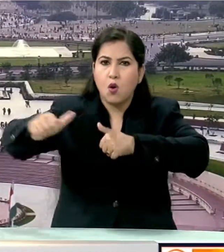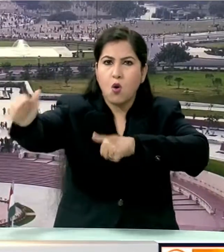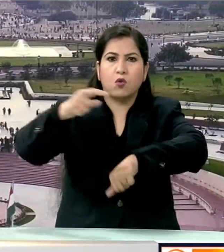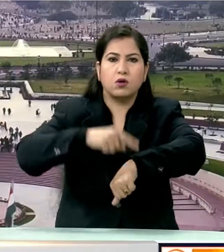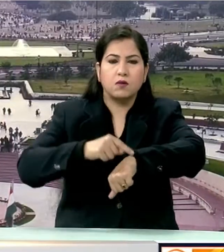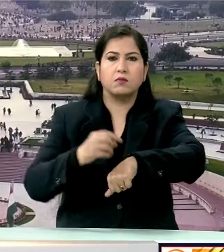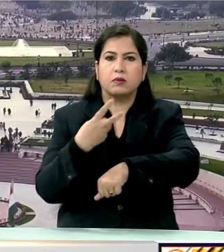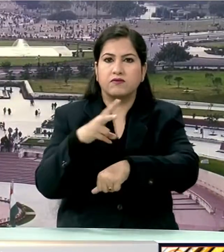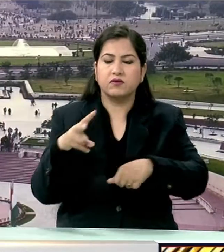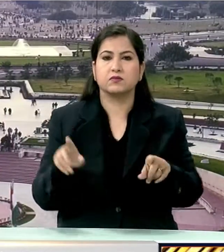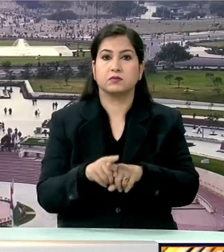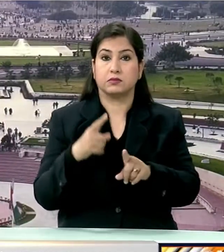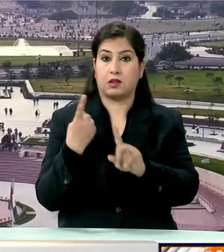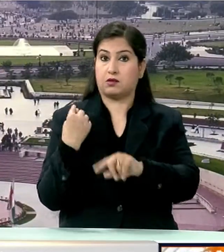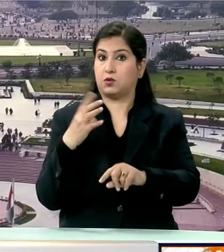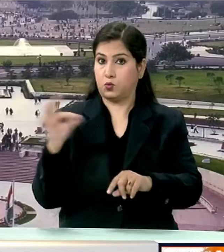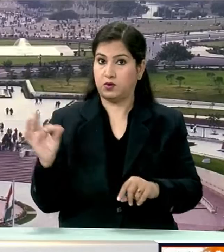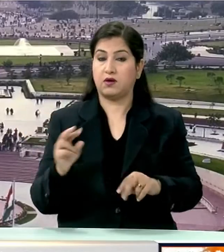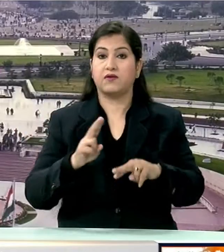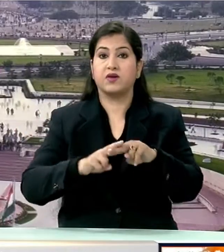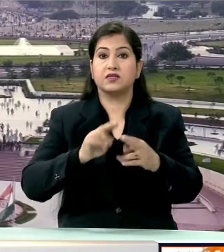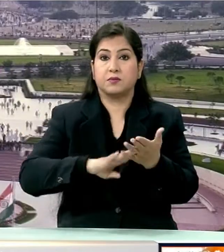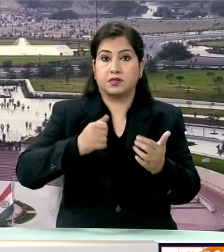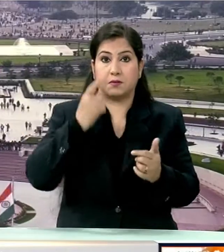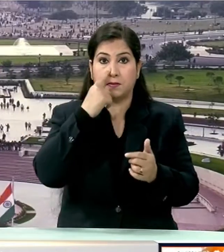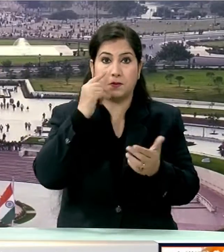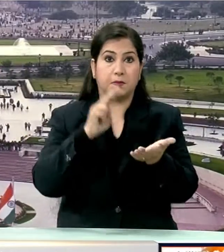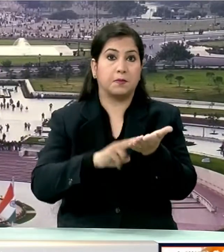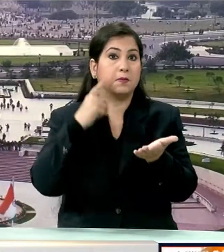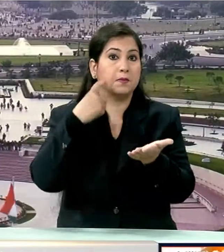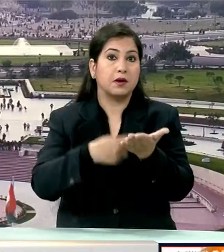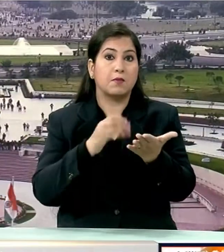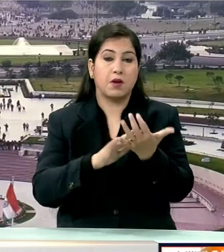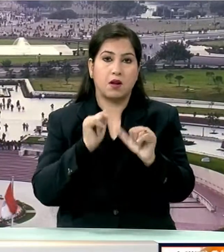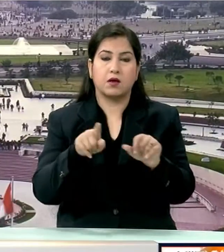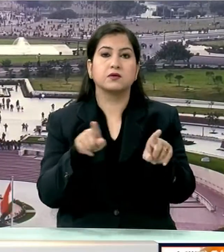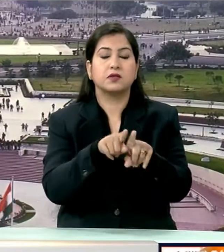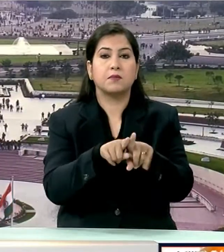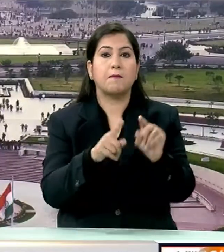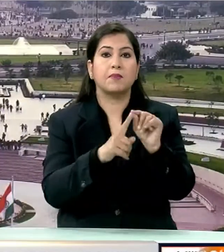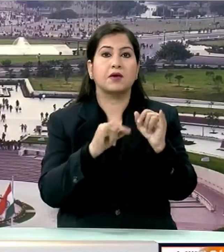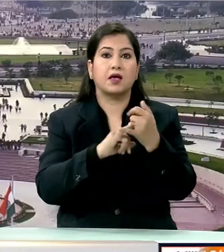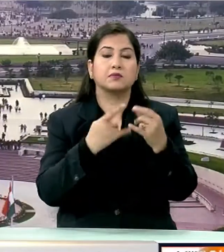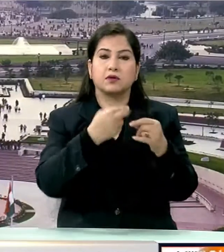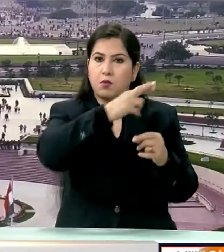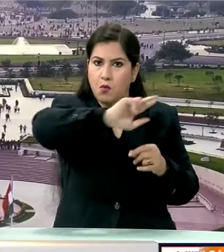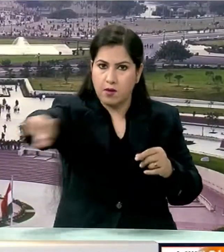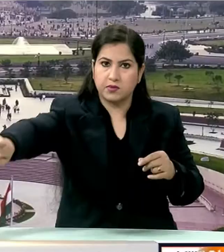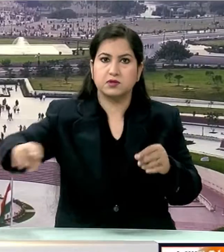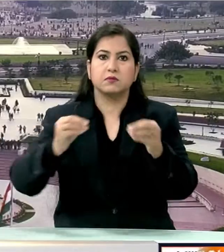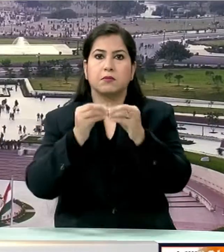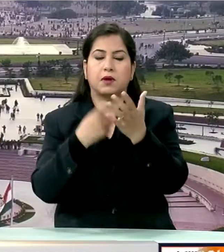repo operations. Last week, Finance Minister Nirmala Sitharaman also exhorted PSBs to go back to branch